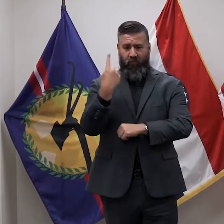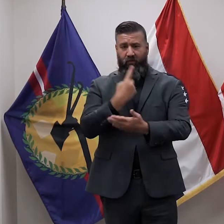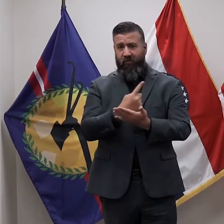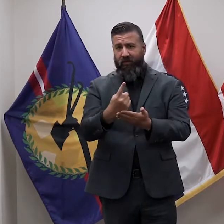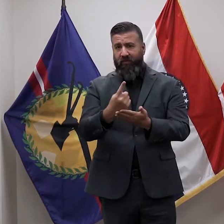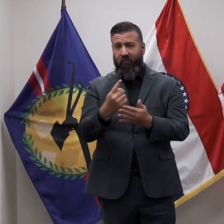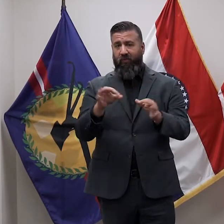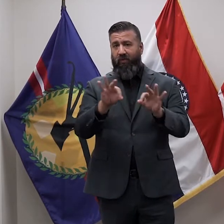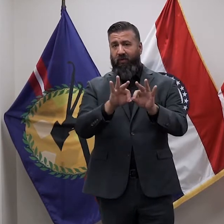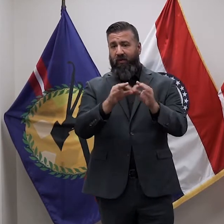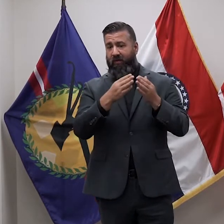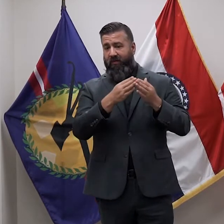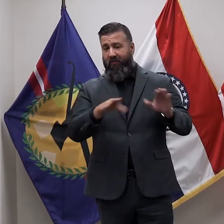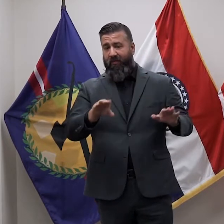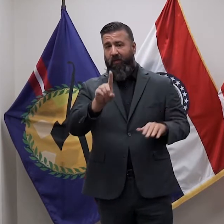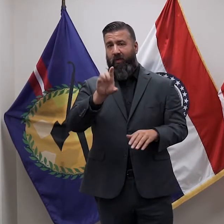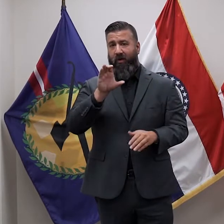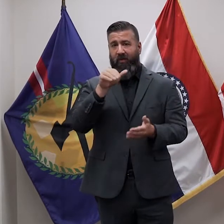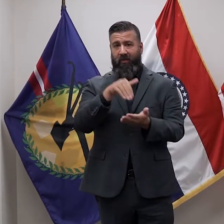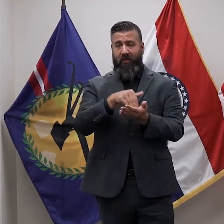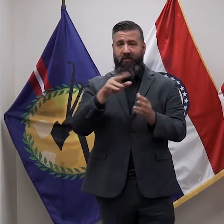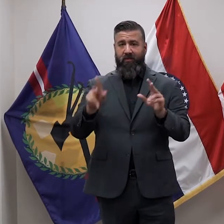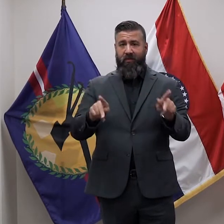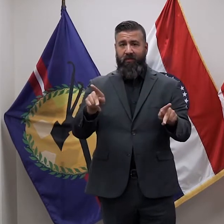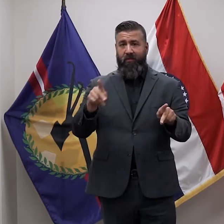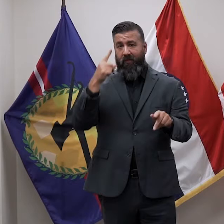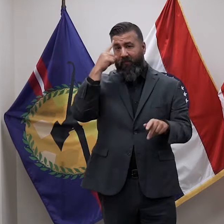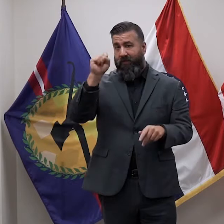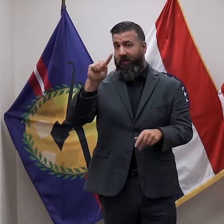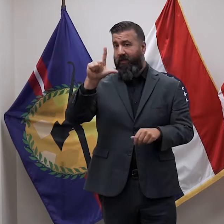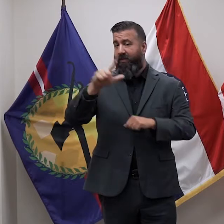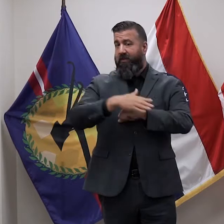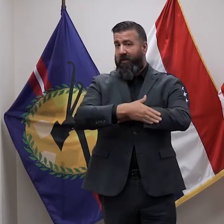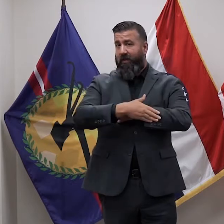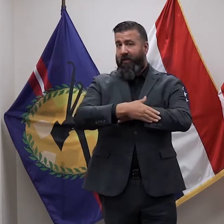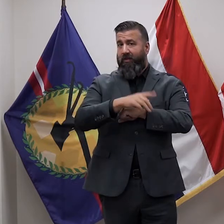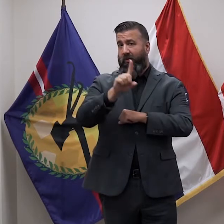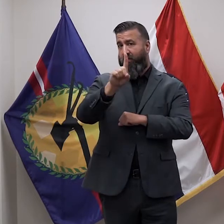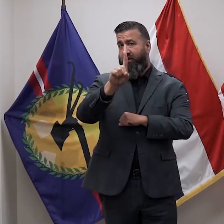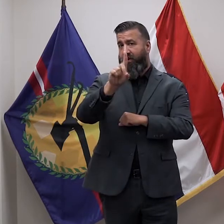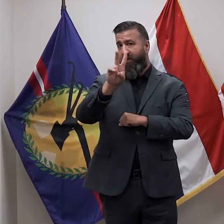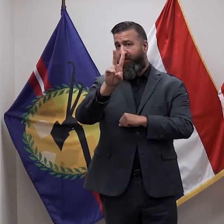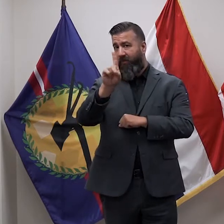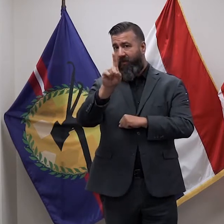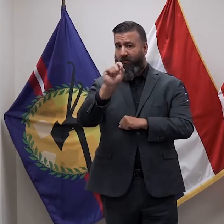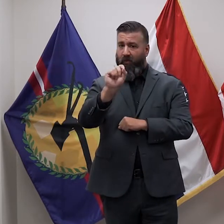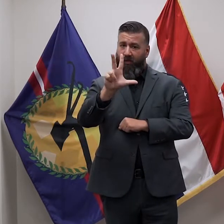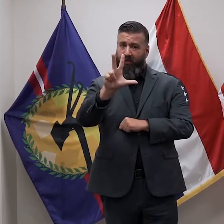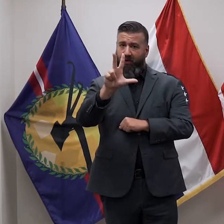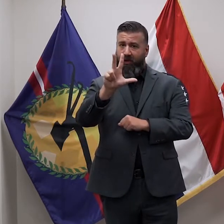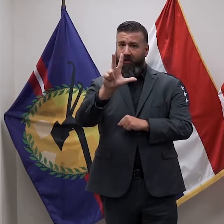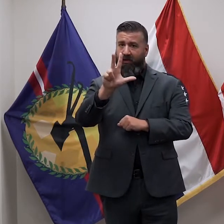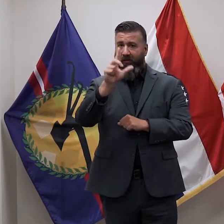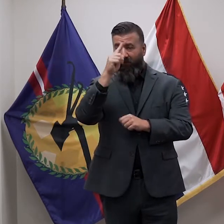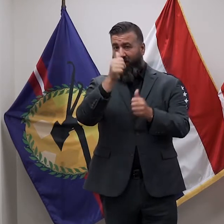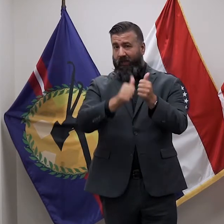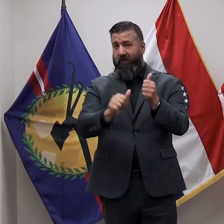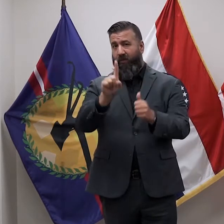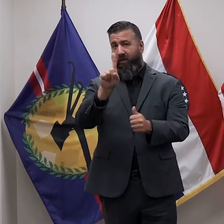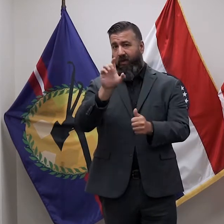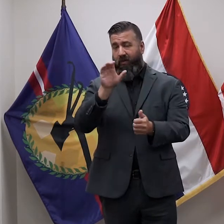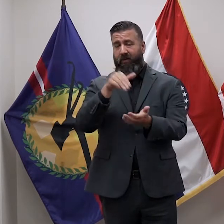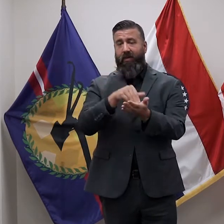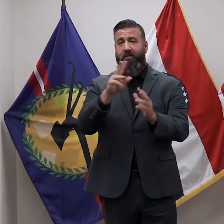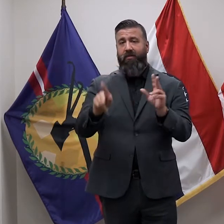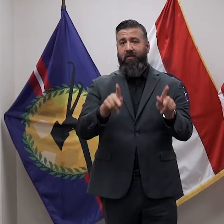cases, divided by 100,000 people. So for St. Louis County, that is currently 171.3 per 100,000 people.